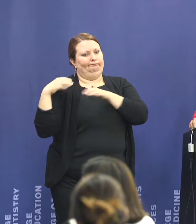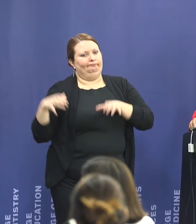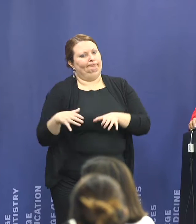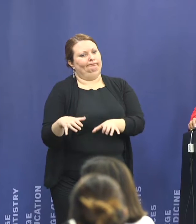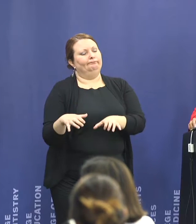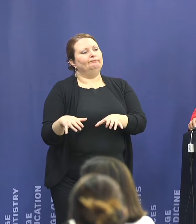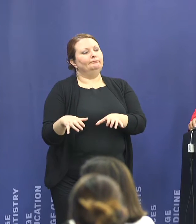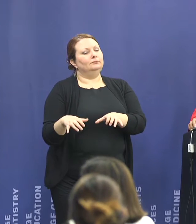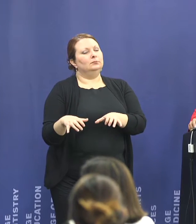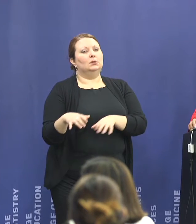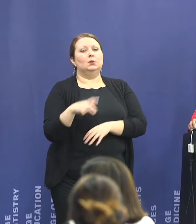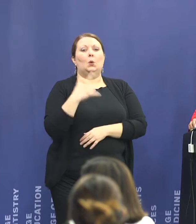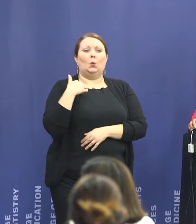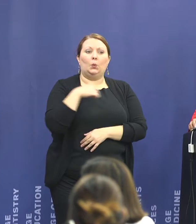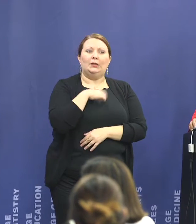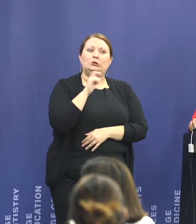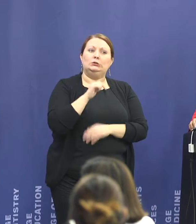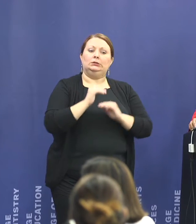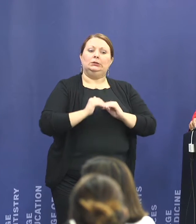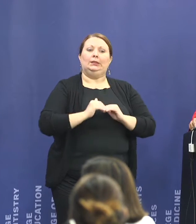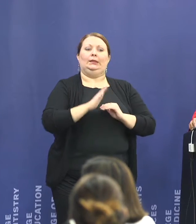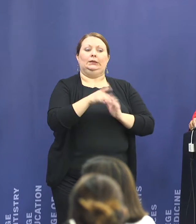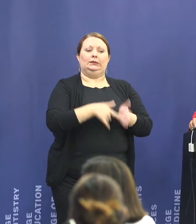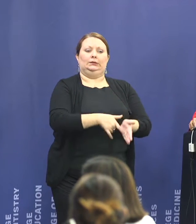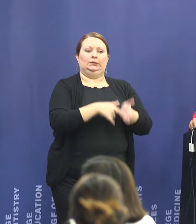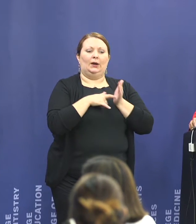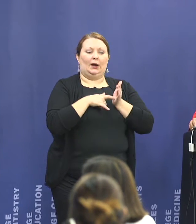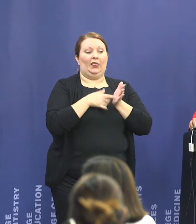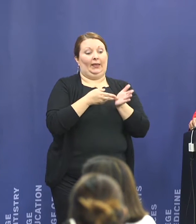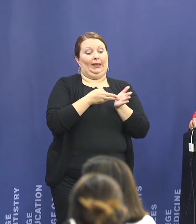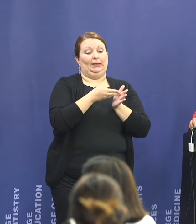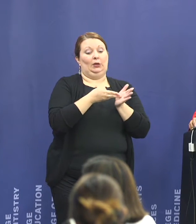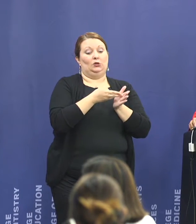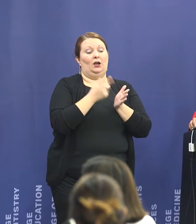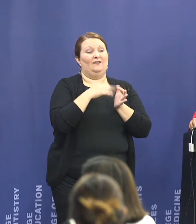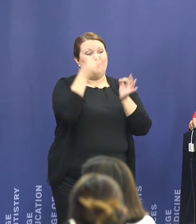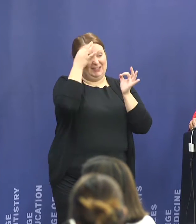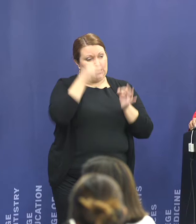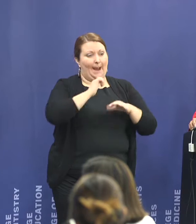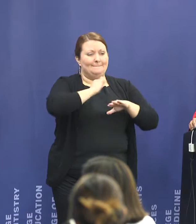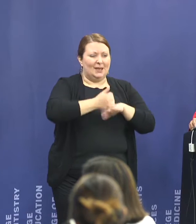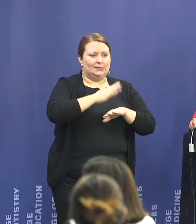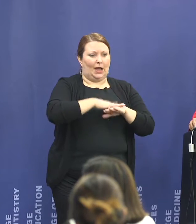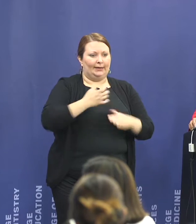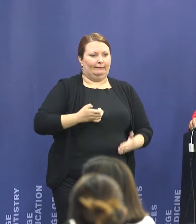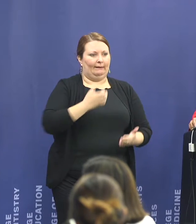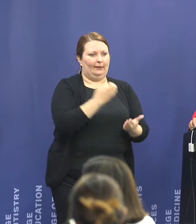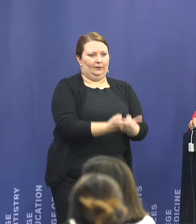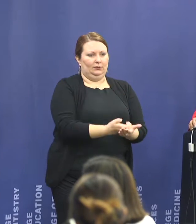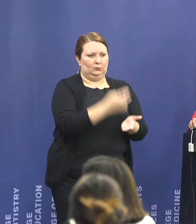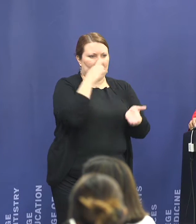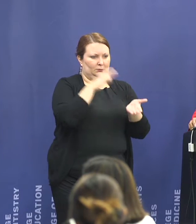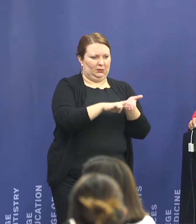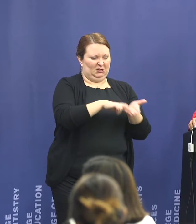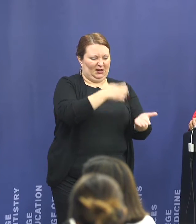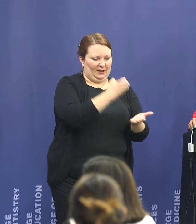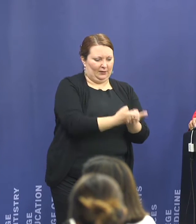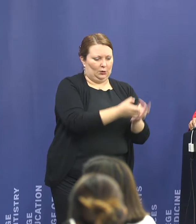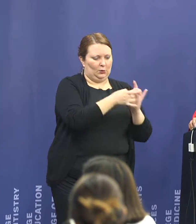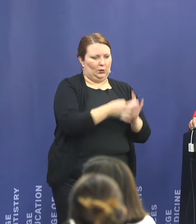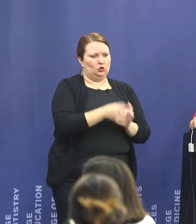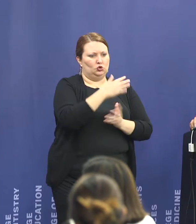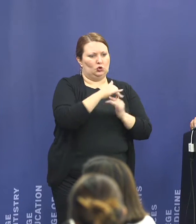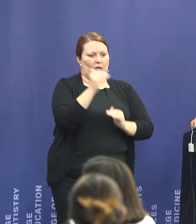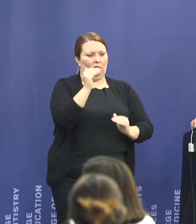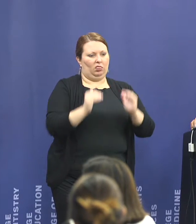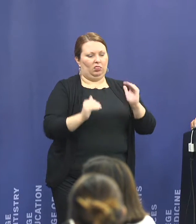that we should at least insist that the integrity of the decision should be based on the evidence, on social